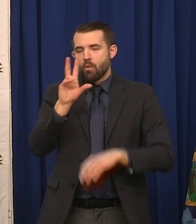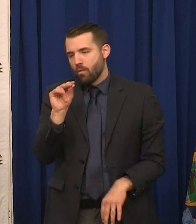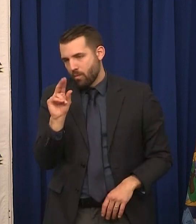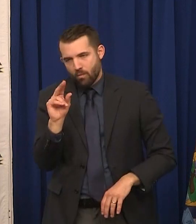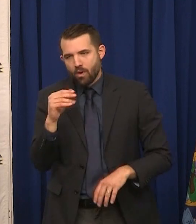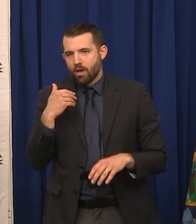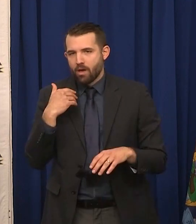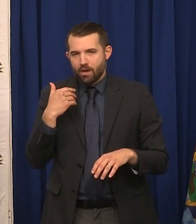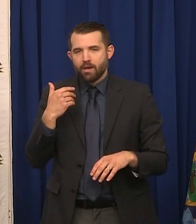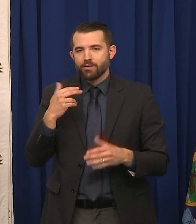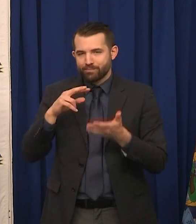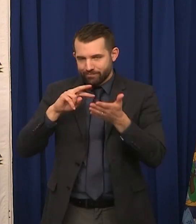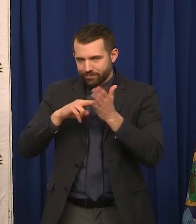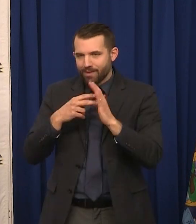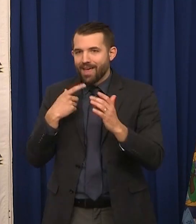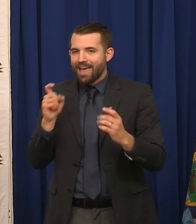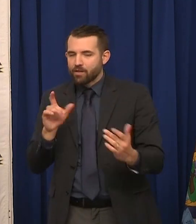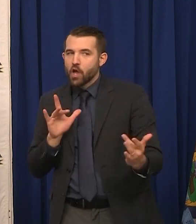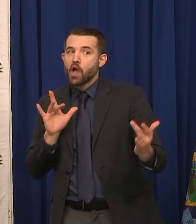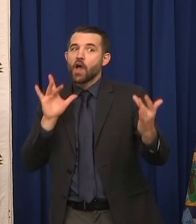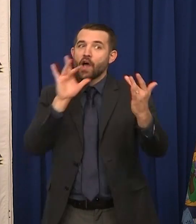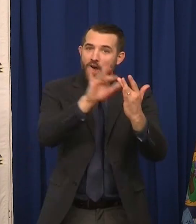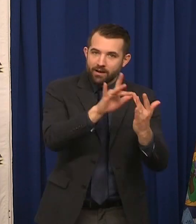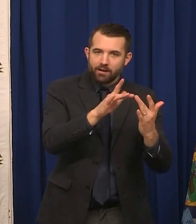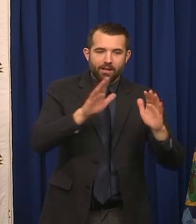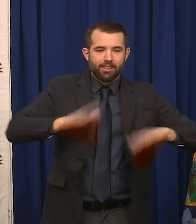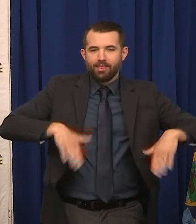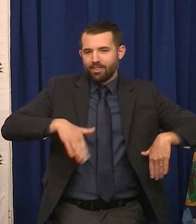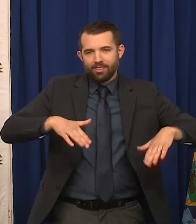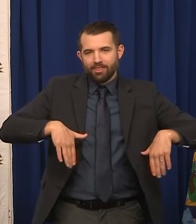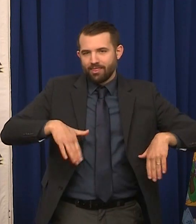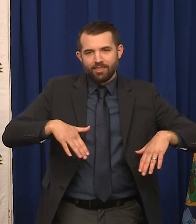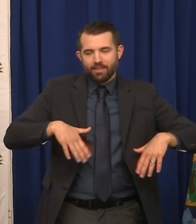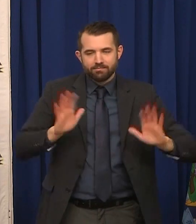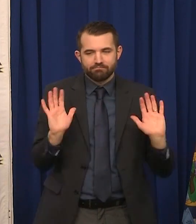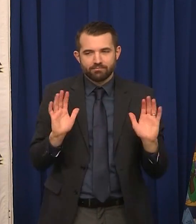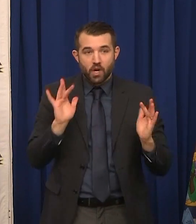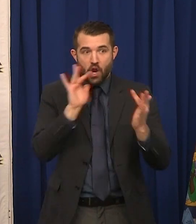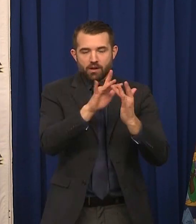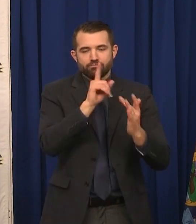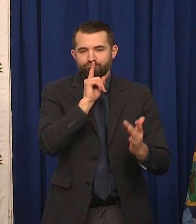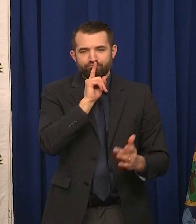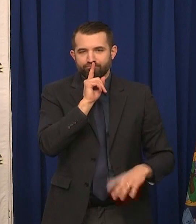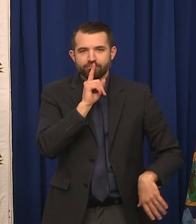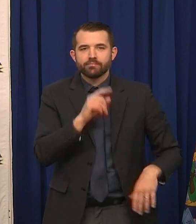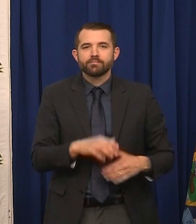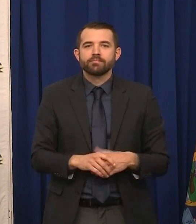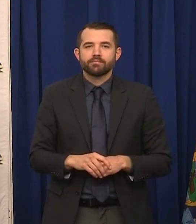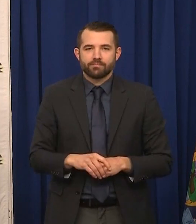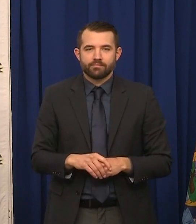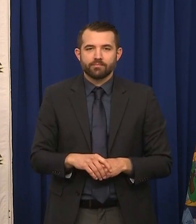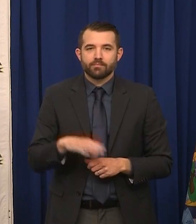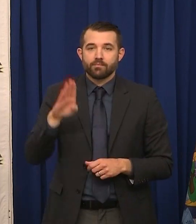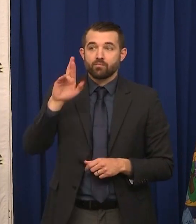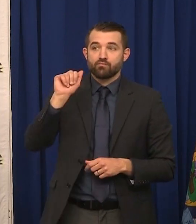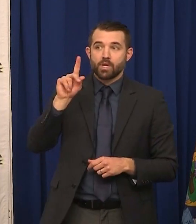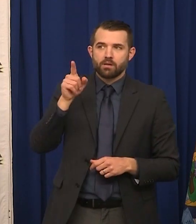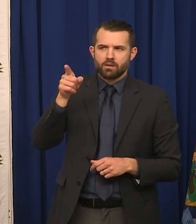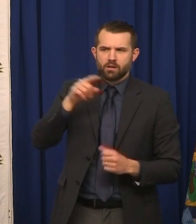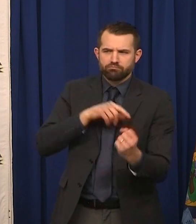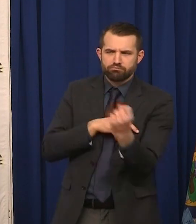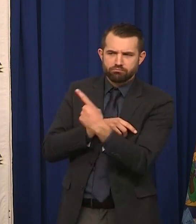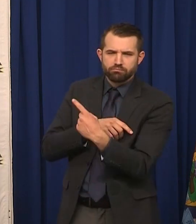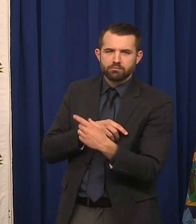are in the process of reaching out to them. Going to go back to the room, back to Brad. 2 quick questions. One is, you must think that social distancing